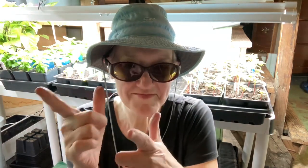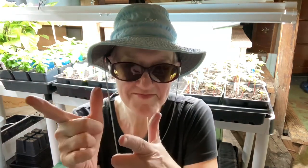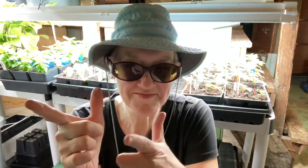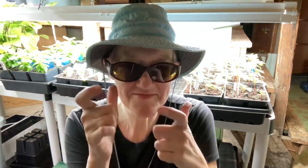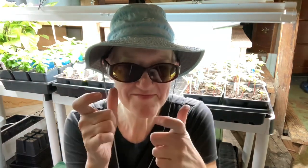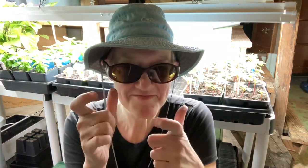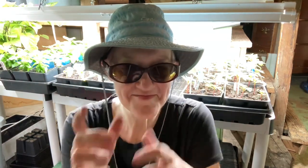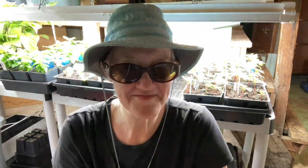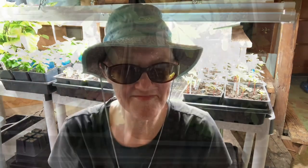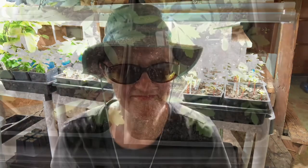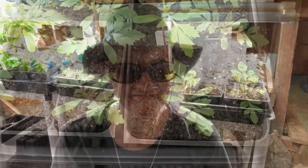fast.